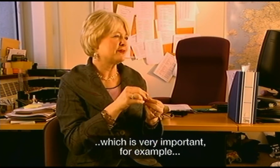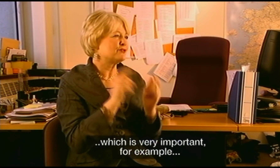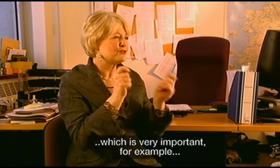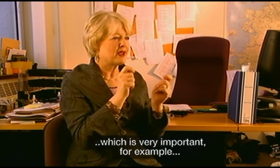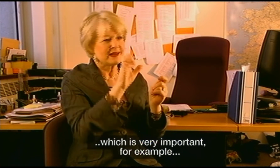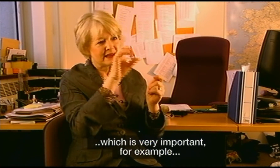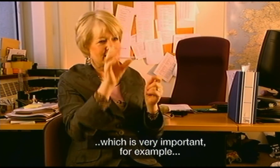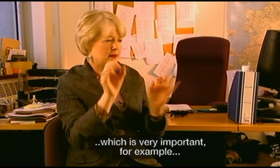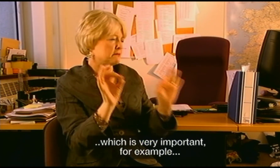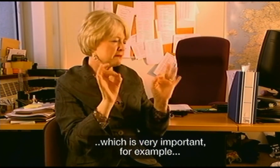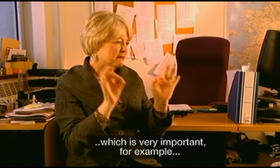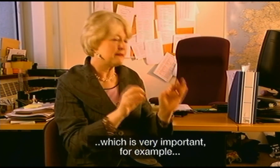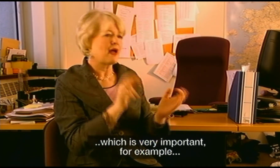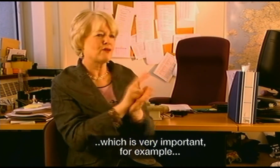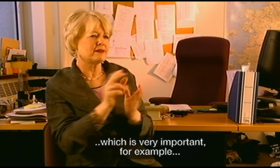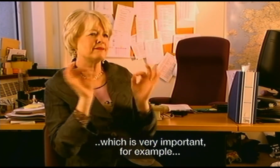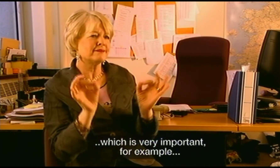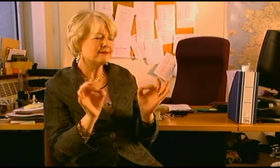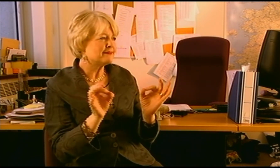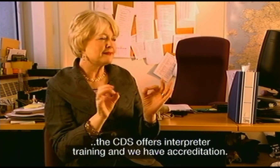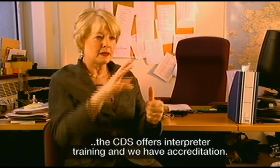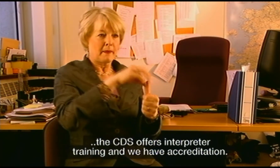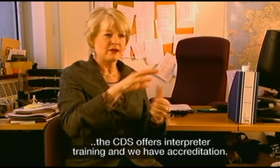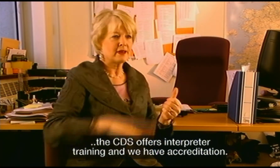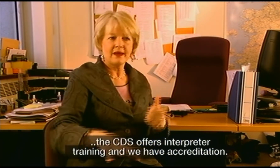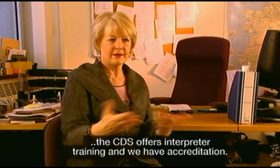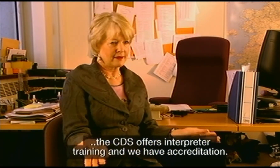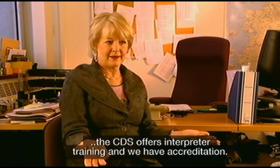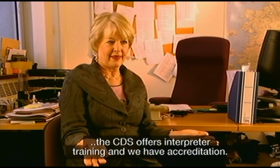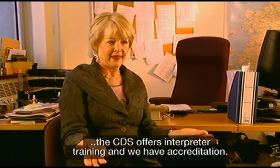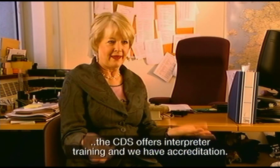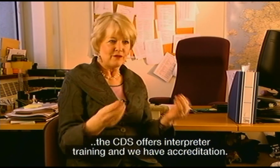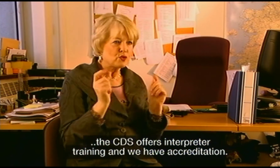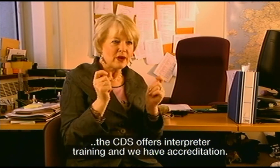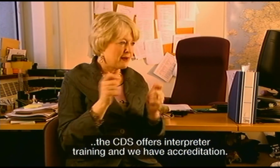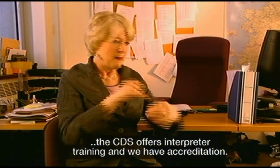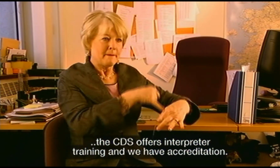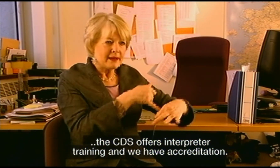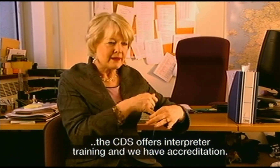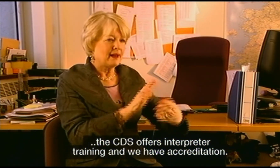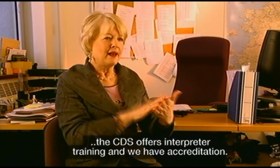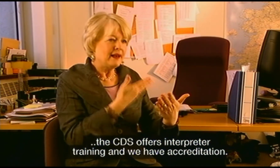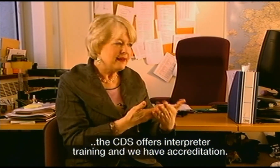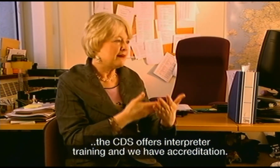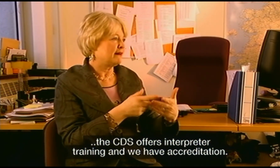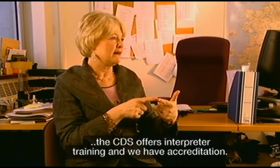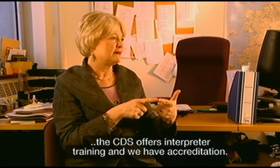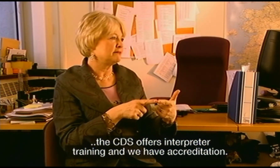important. For example, the CDS offers interpreter training and we have accreditation, but we